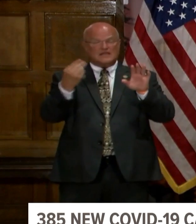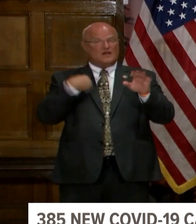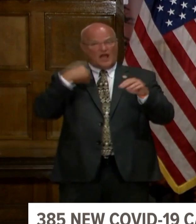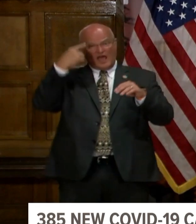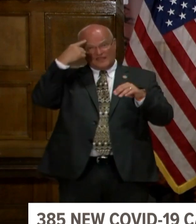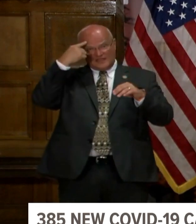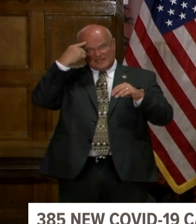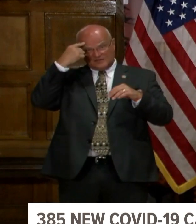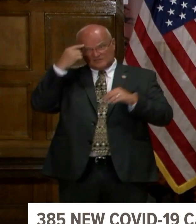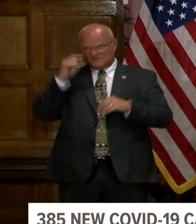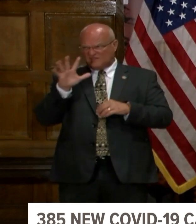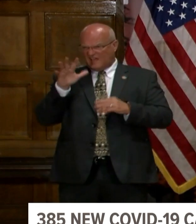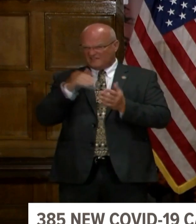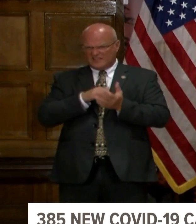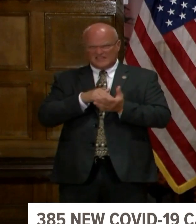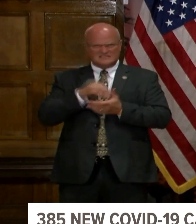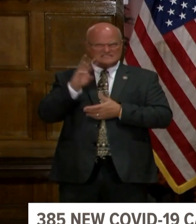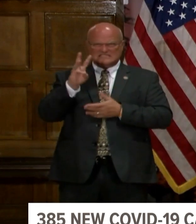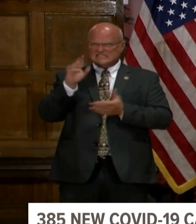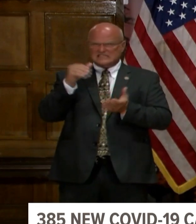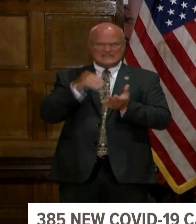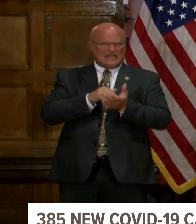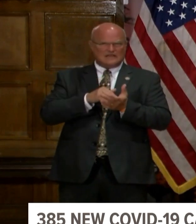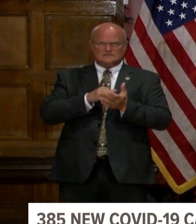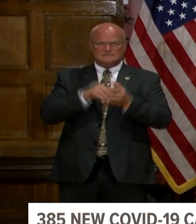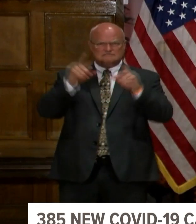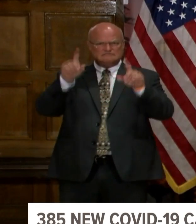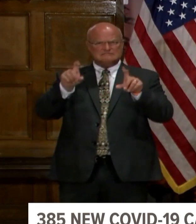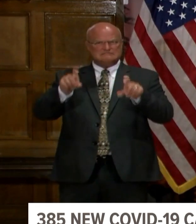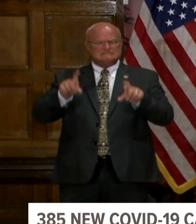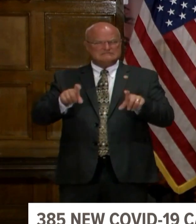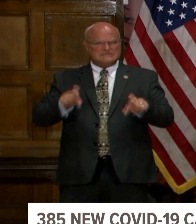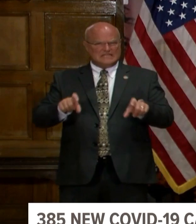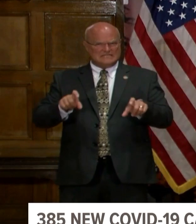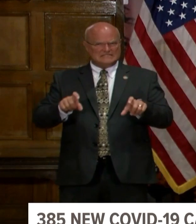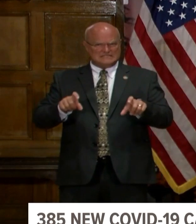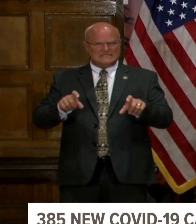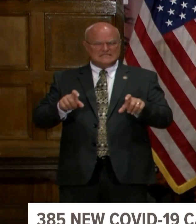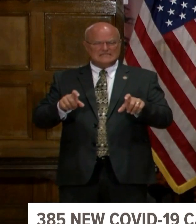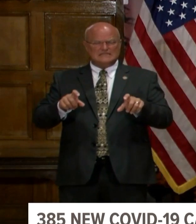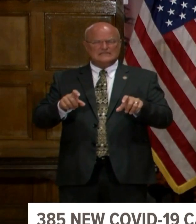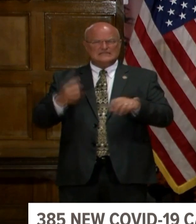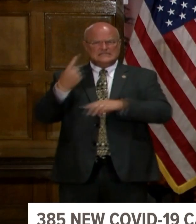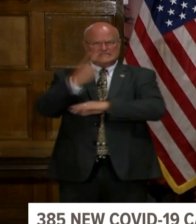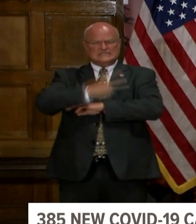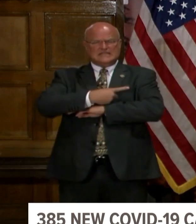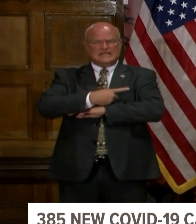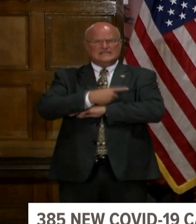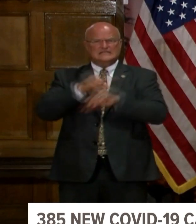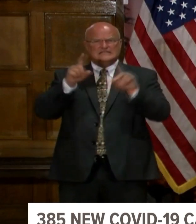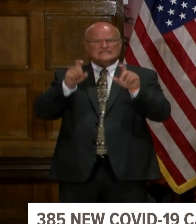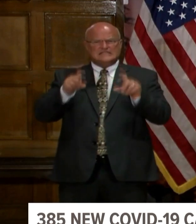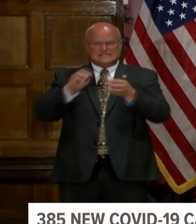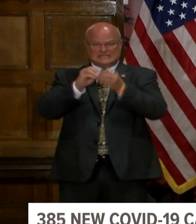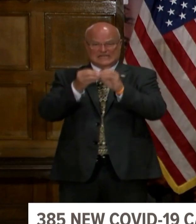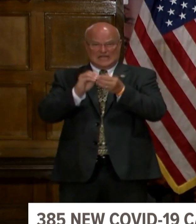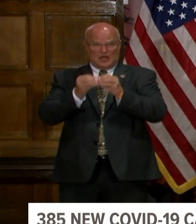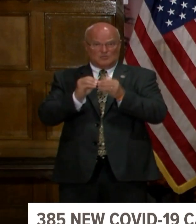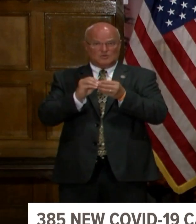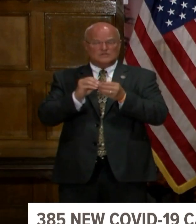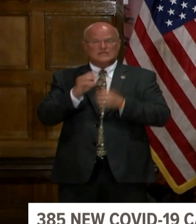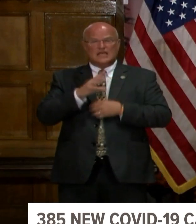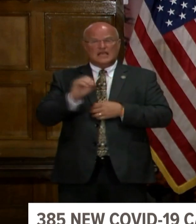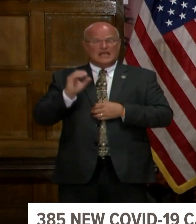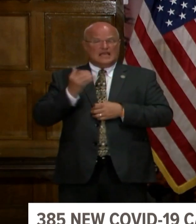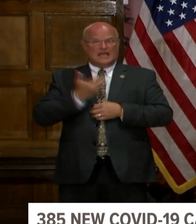think it was 5,000 and 6,000 were some of the testing days, testing numbers,